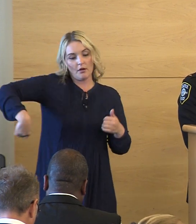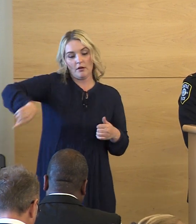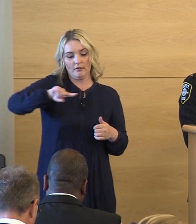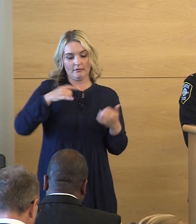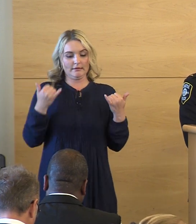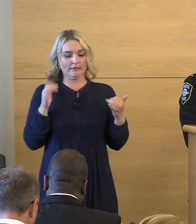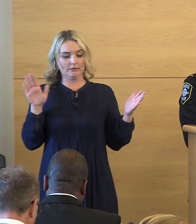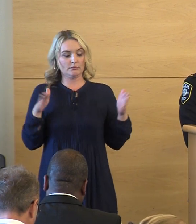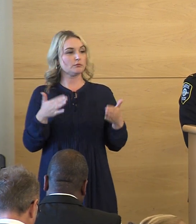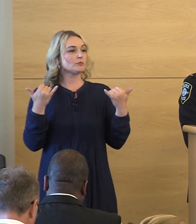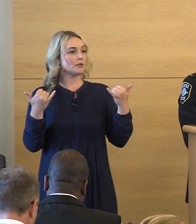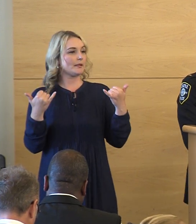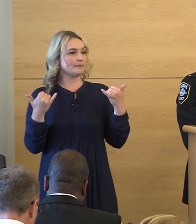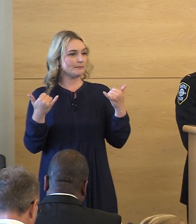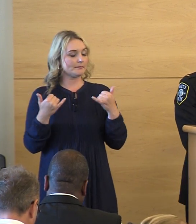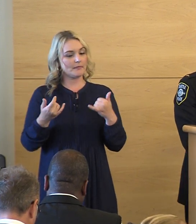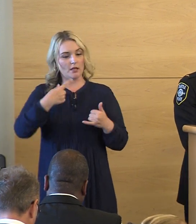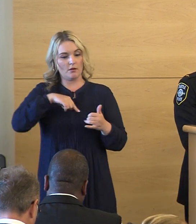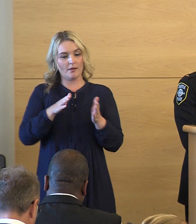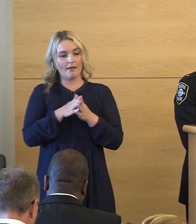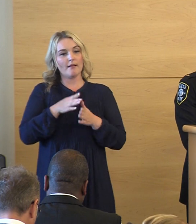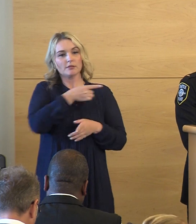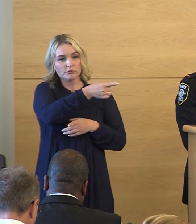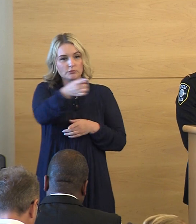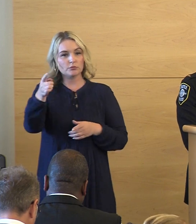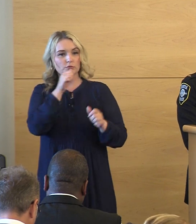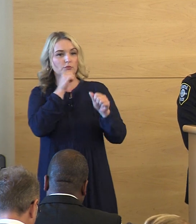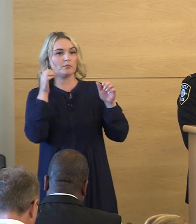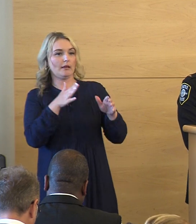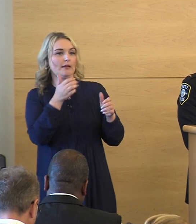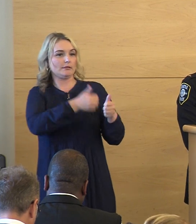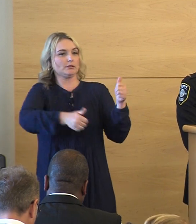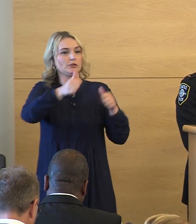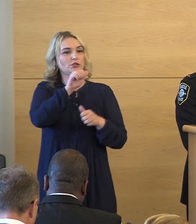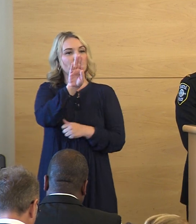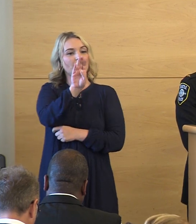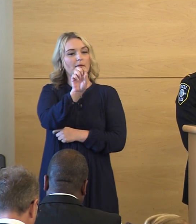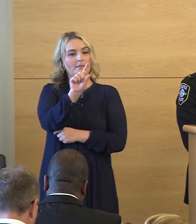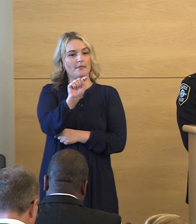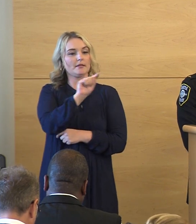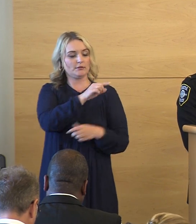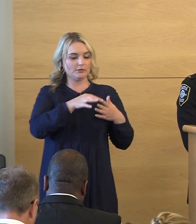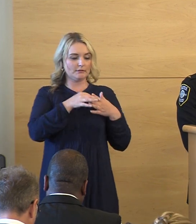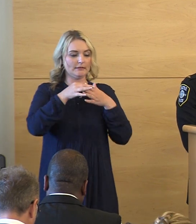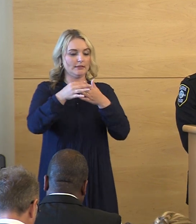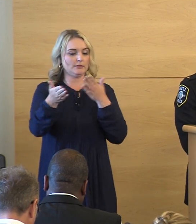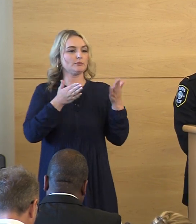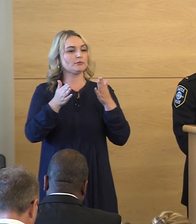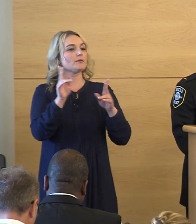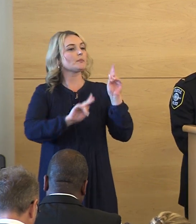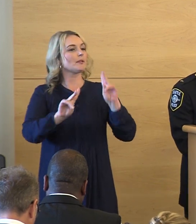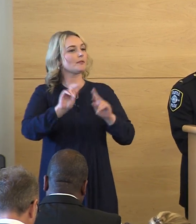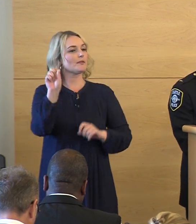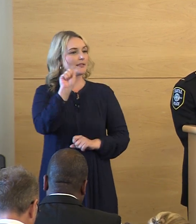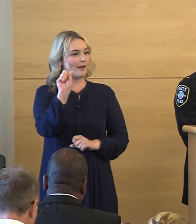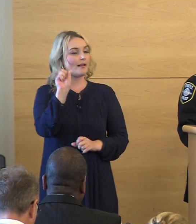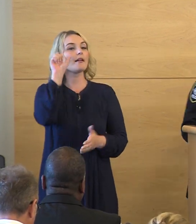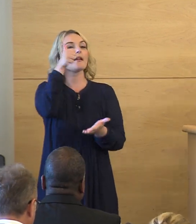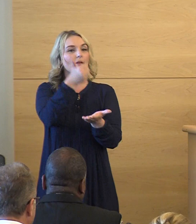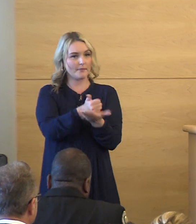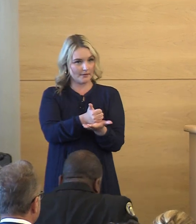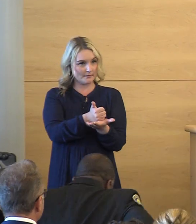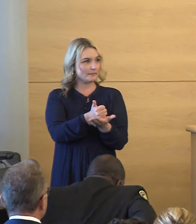this room today, we ask that you bless Chief Best as she leads and serves the citizens of Seattle. Amen.